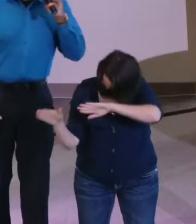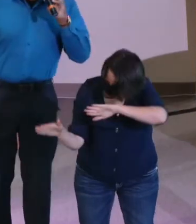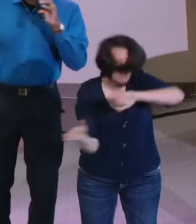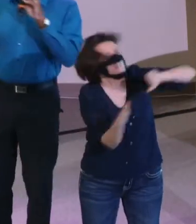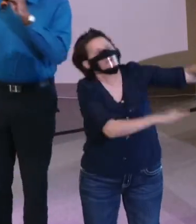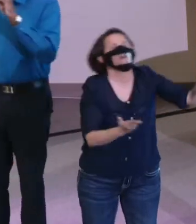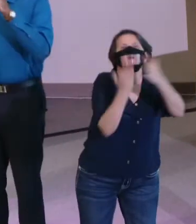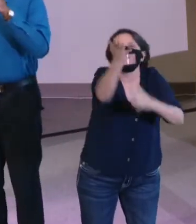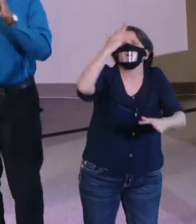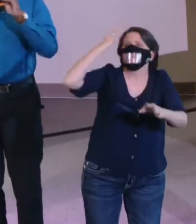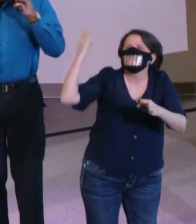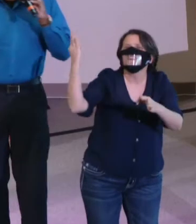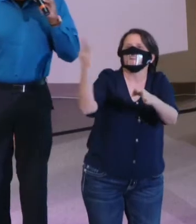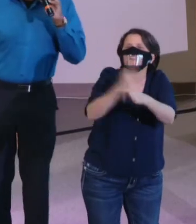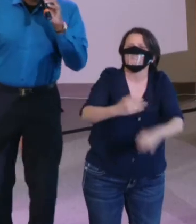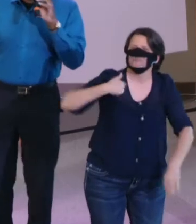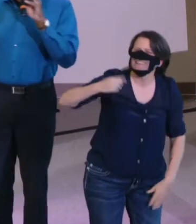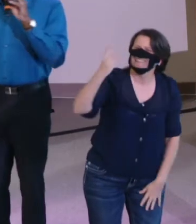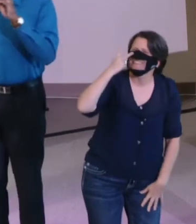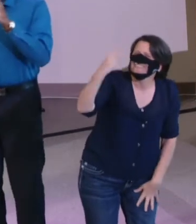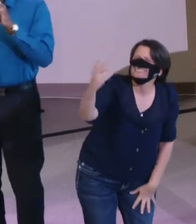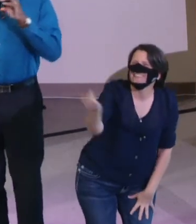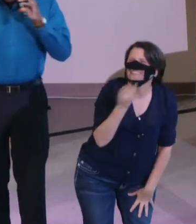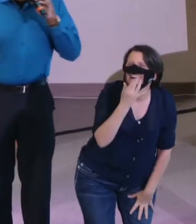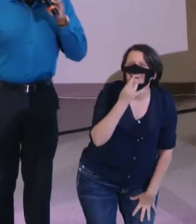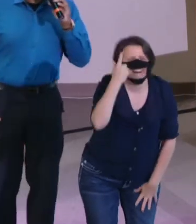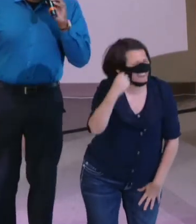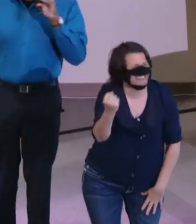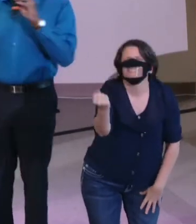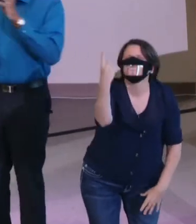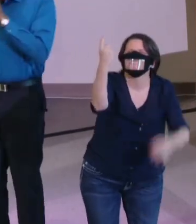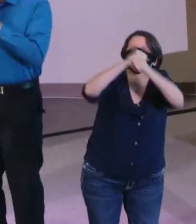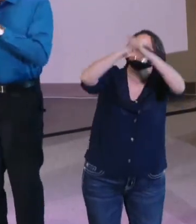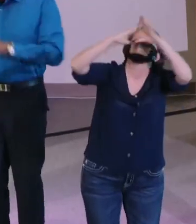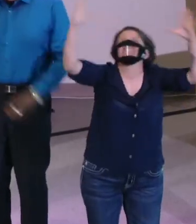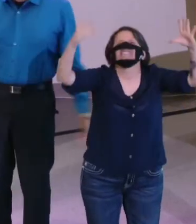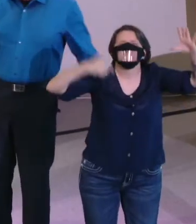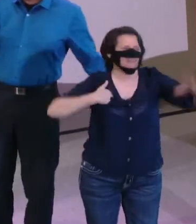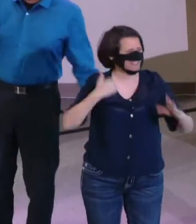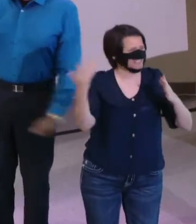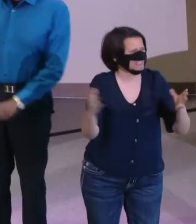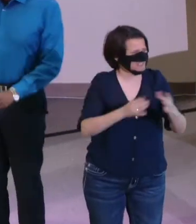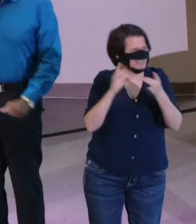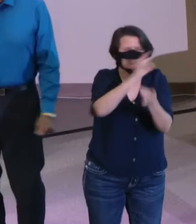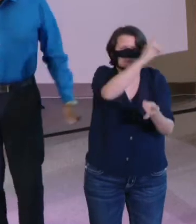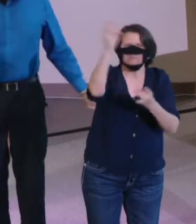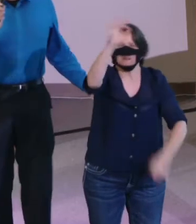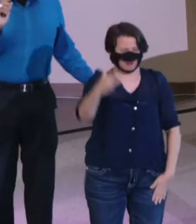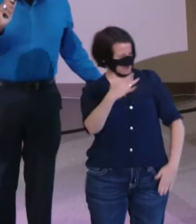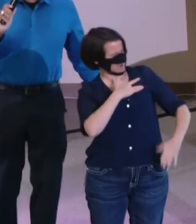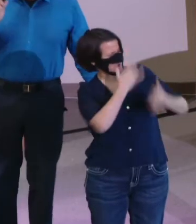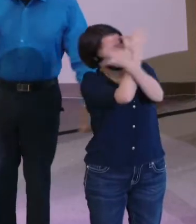strife. With my faith, I see the light. I'm free in the Spirit.